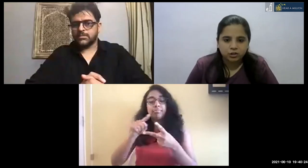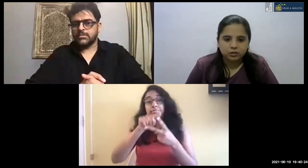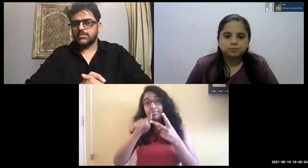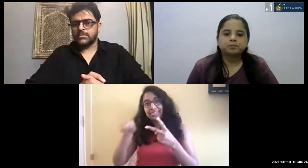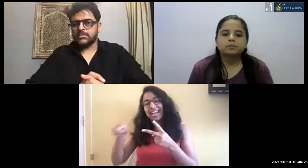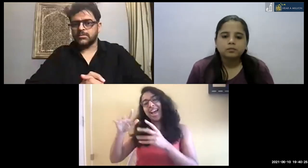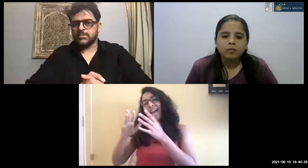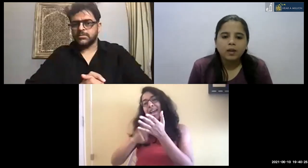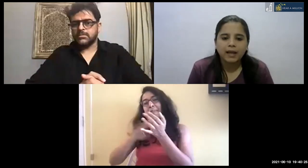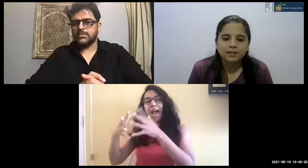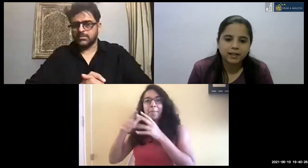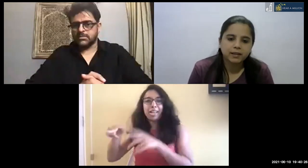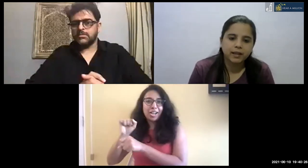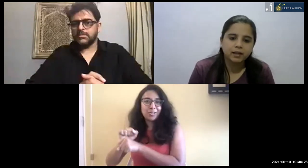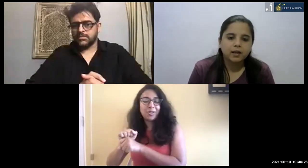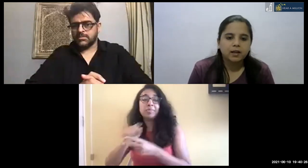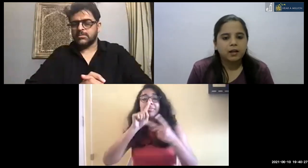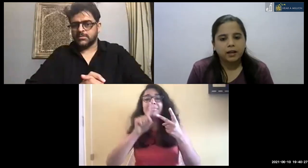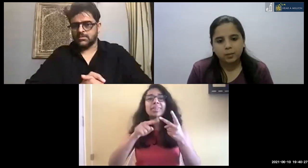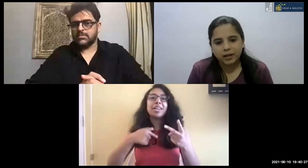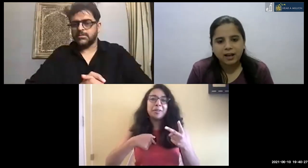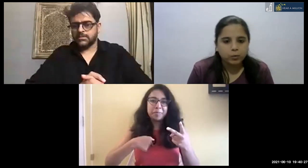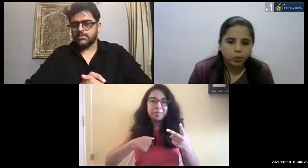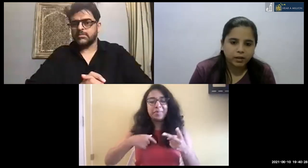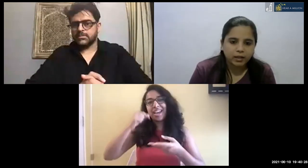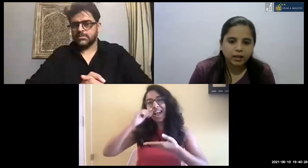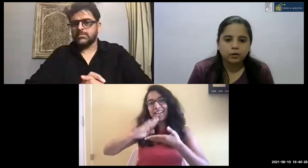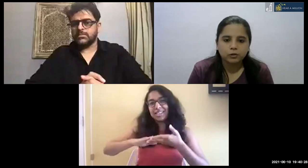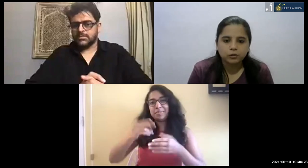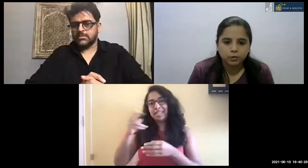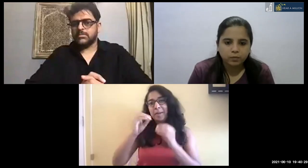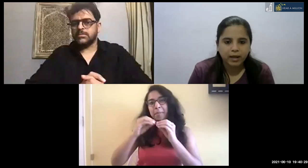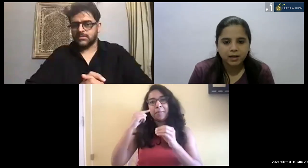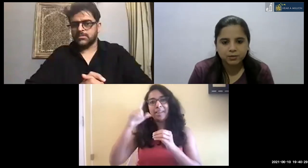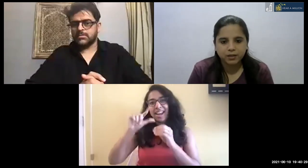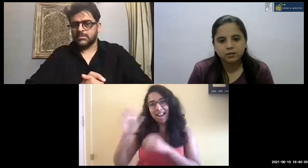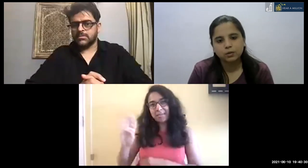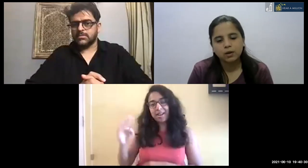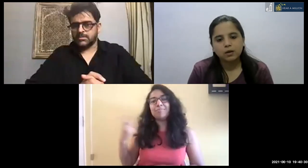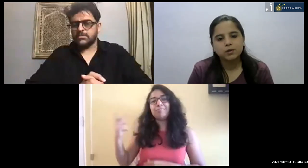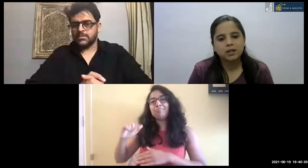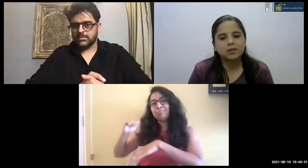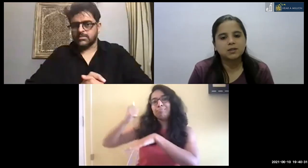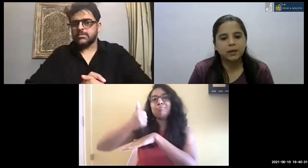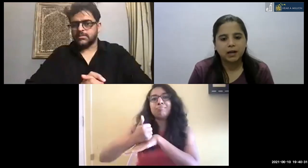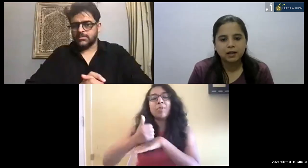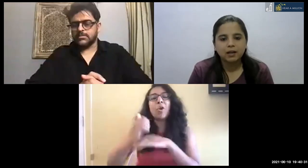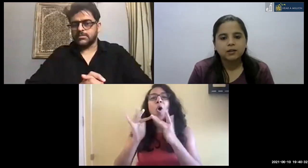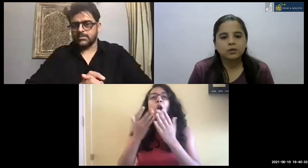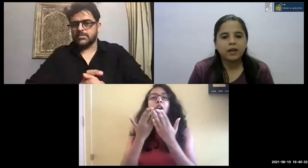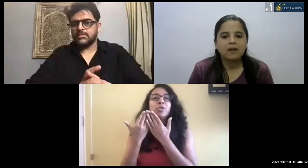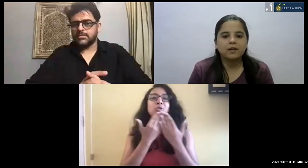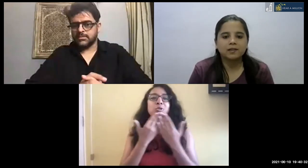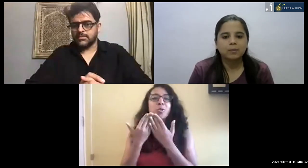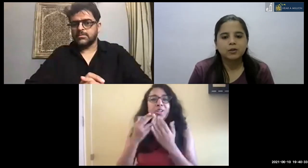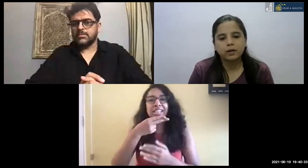as a teacher. And second thing, in America, I've been working, and also my husband, whose name is Bilal.